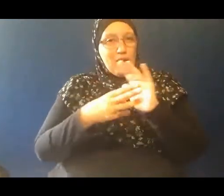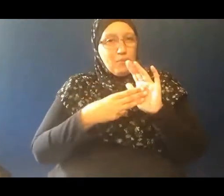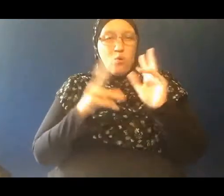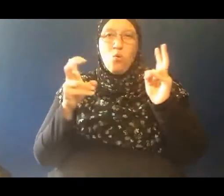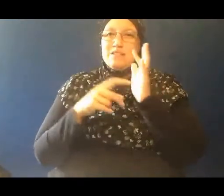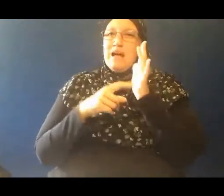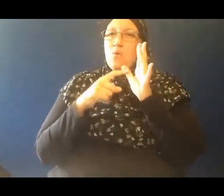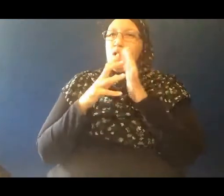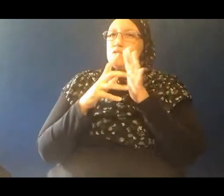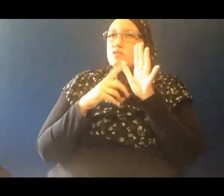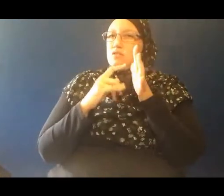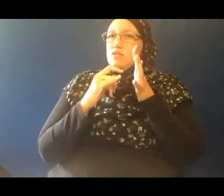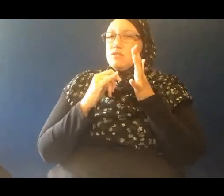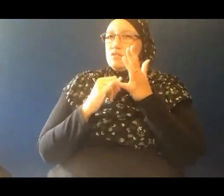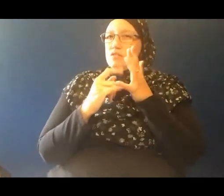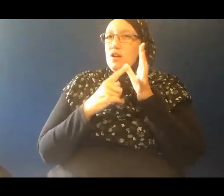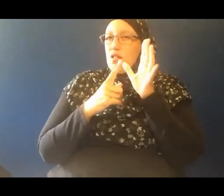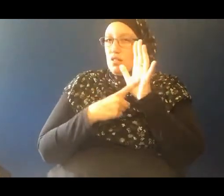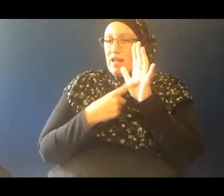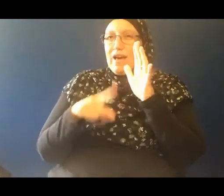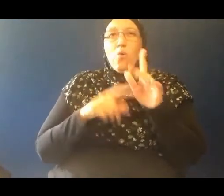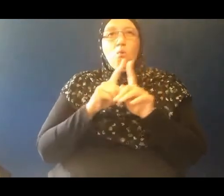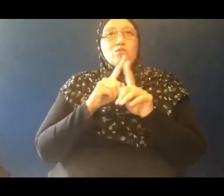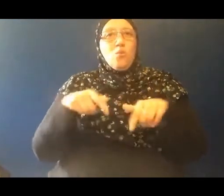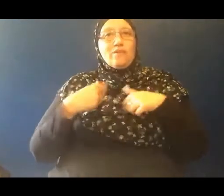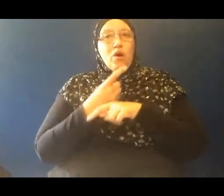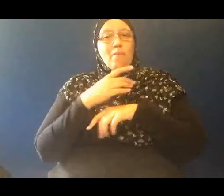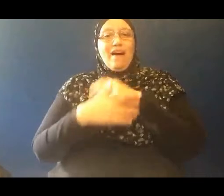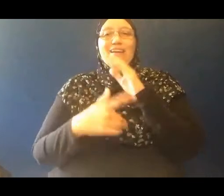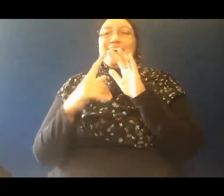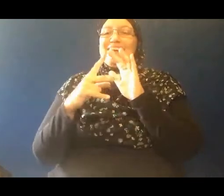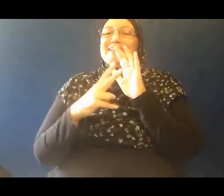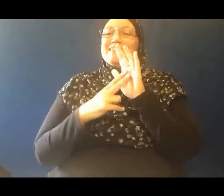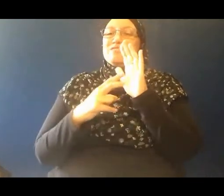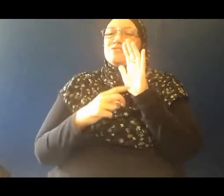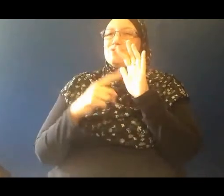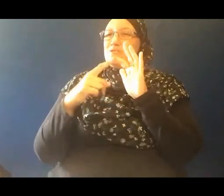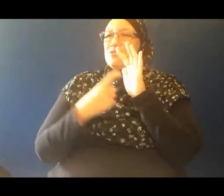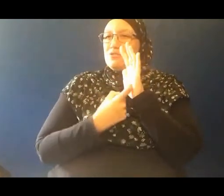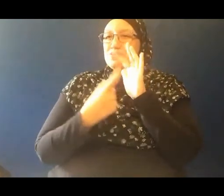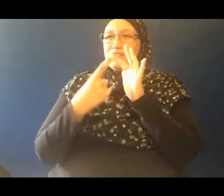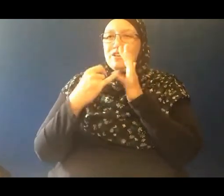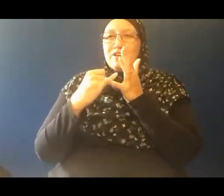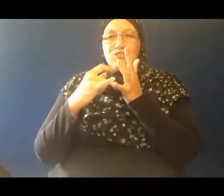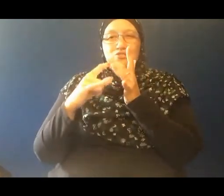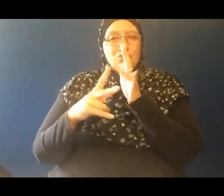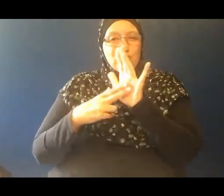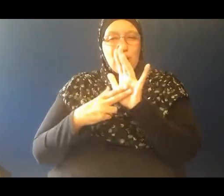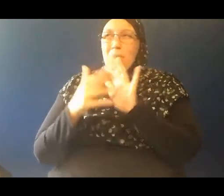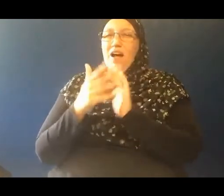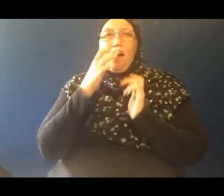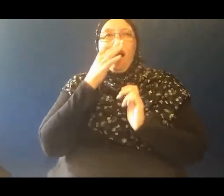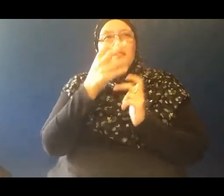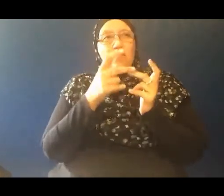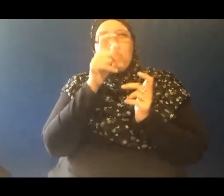story, that was intercession. Tonight I want to introduce to you another, and in fact this is one of the